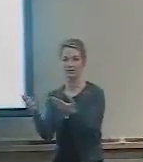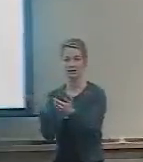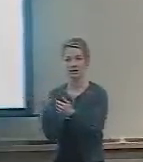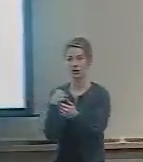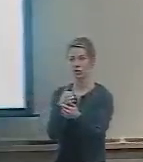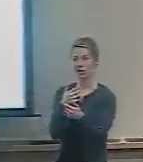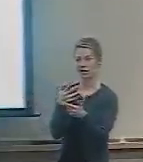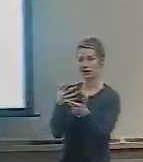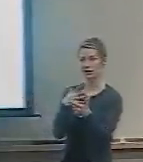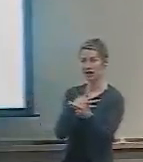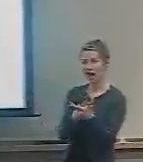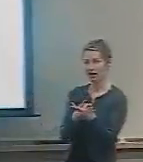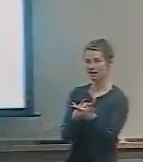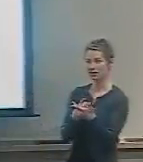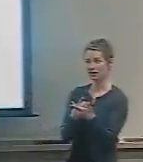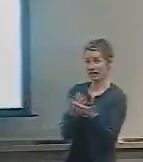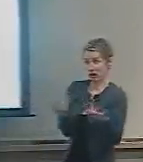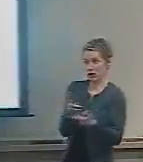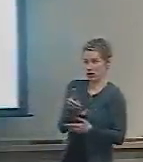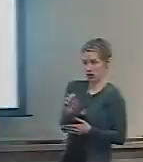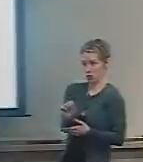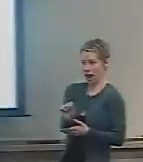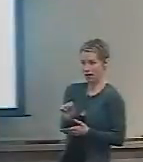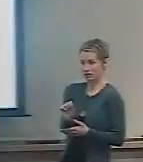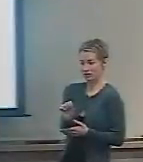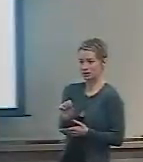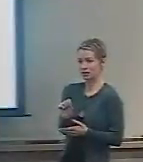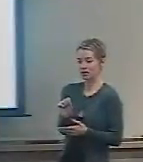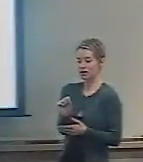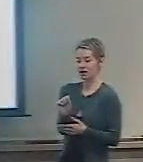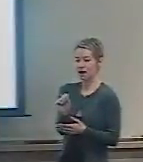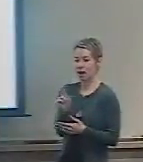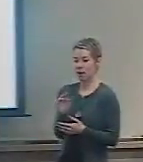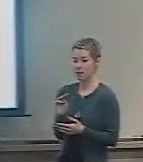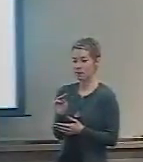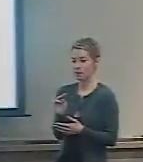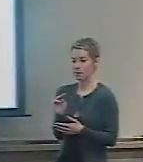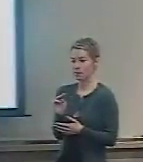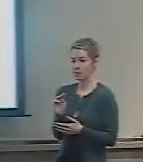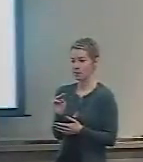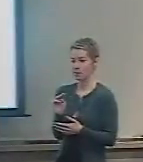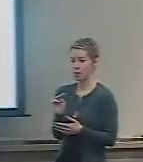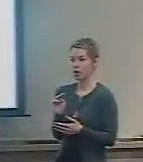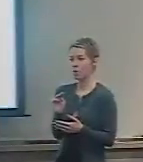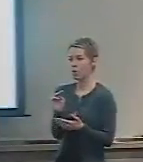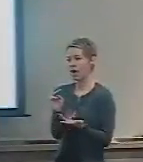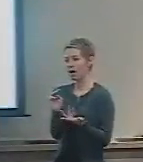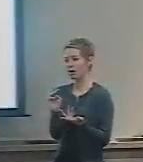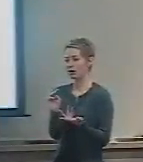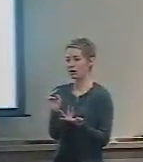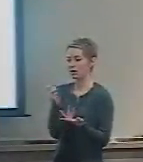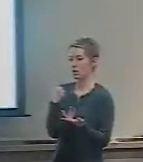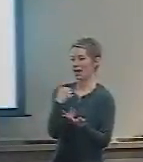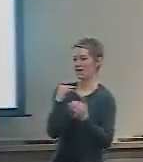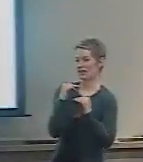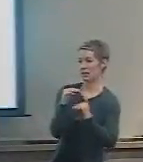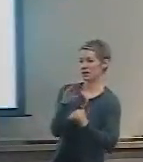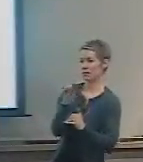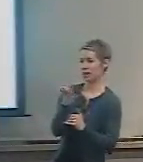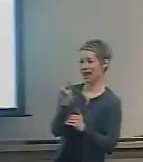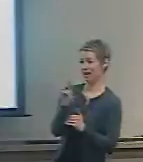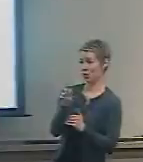we'd like to be able to have in the United States, where we have these limitations in bandwidth,